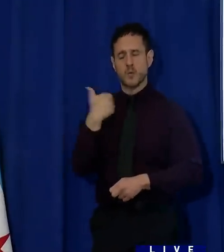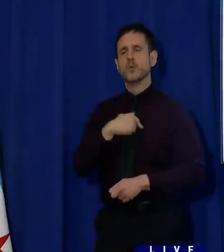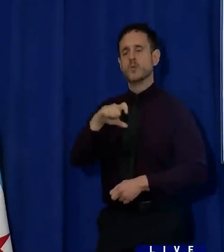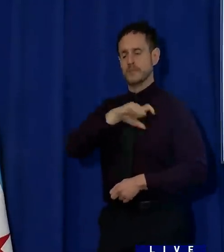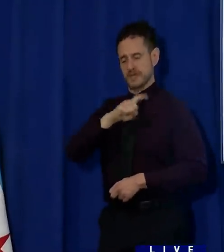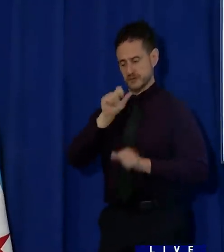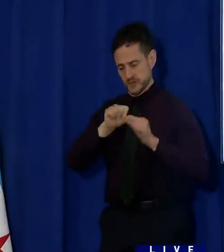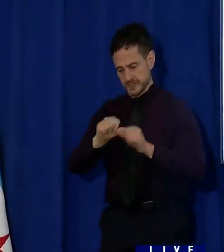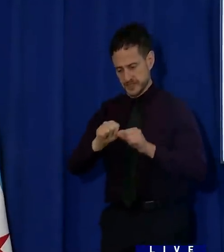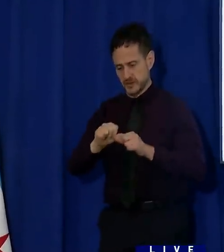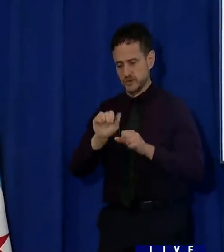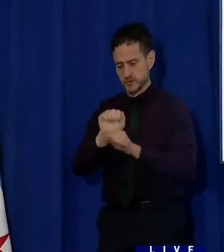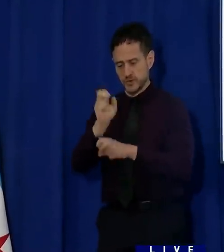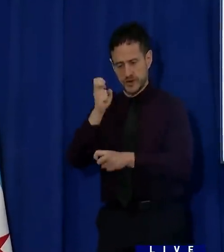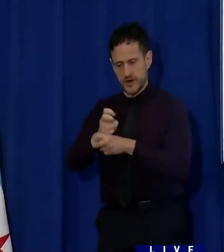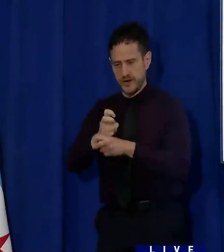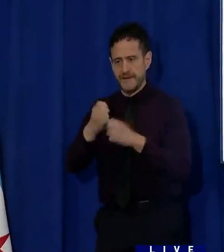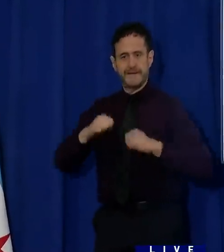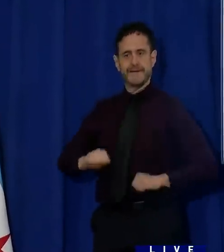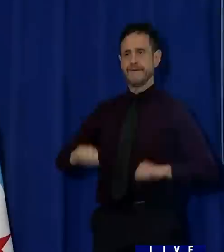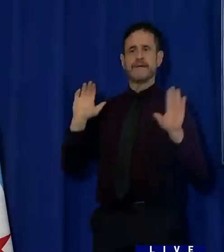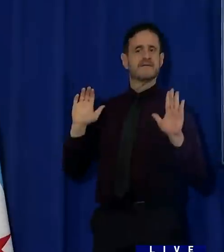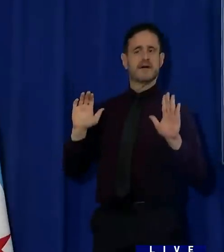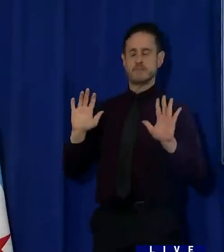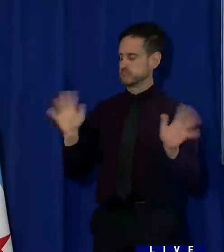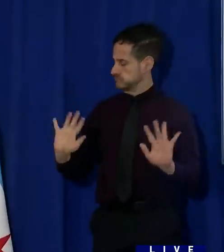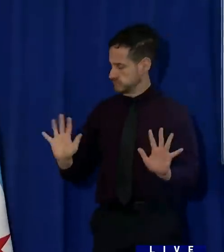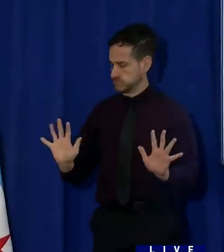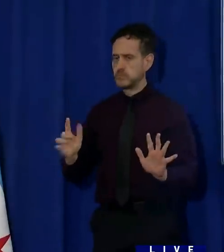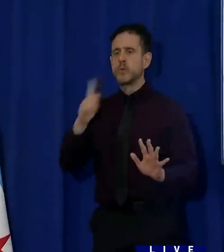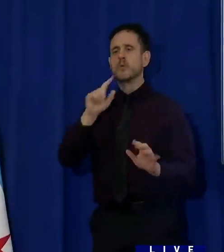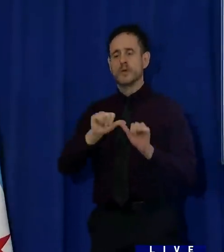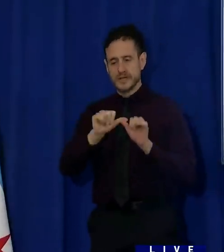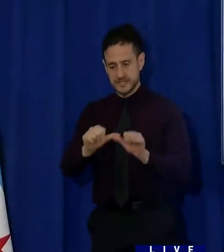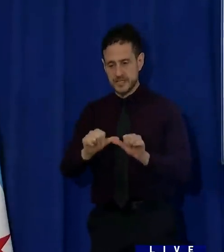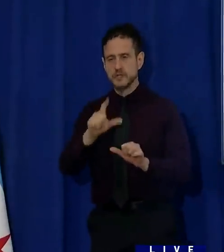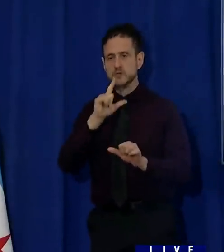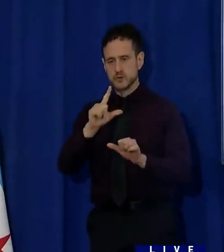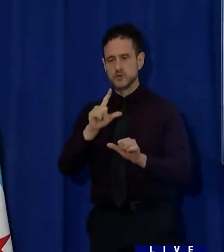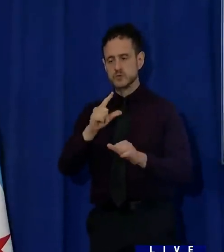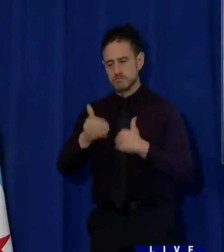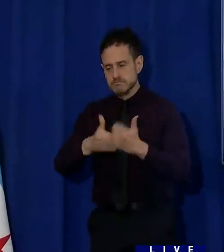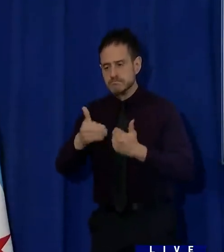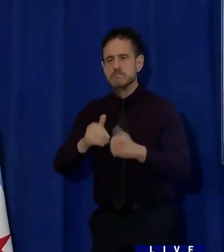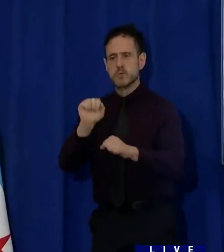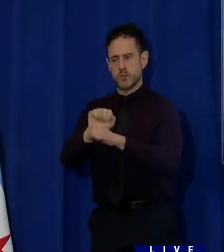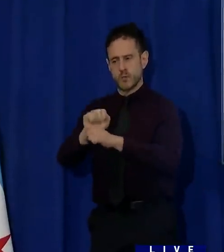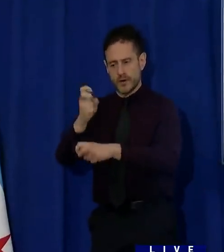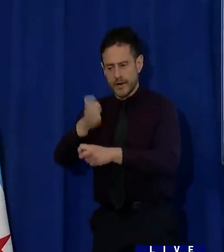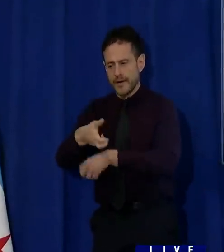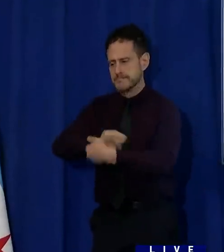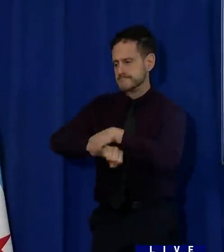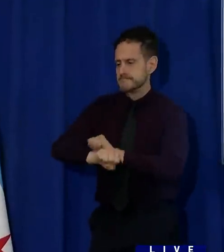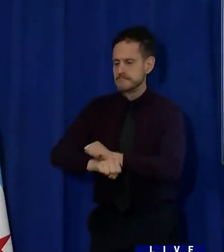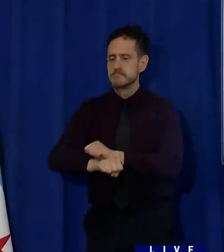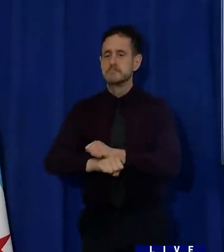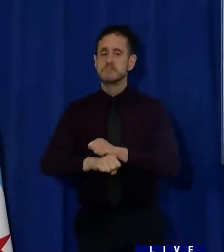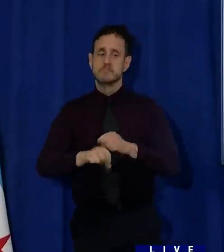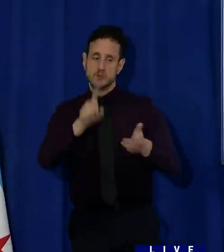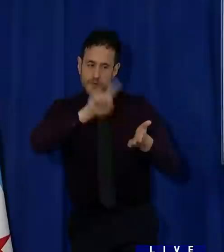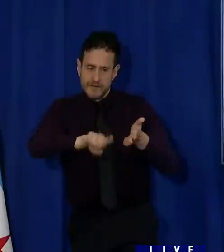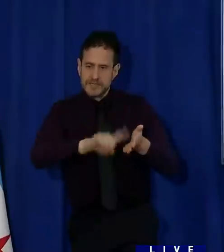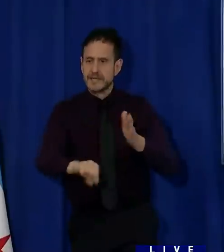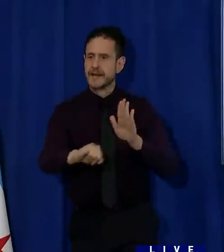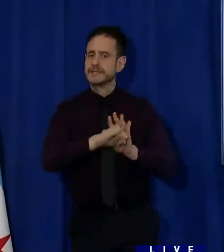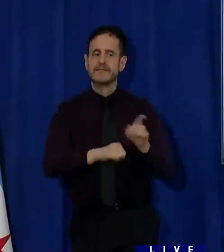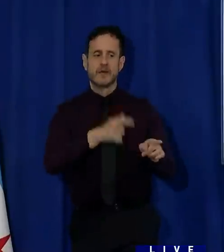not going to give up this fight. We're going to continue to build. We're going to address this instance, identify these officers, identify those